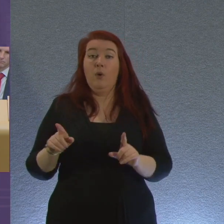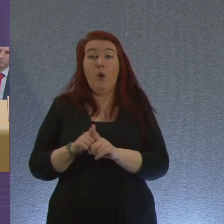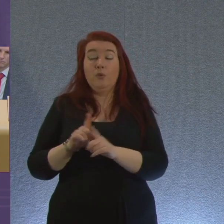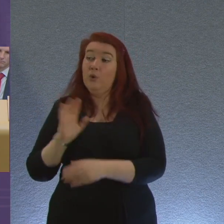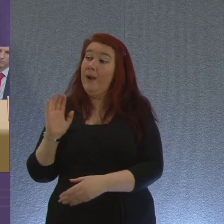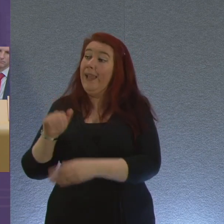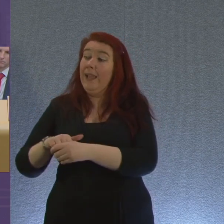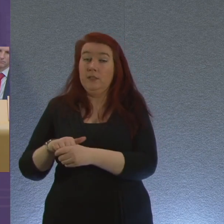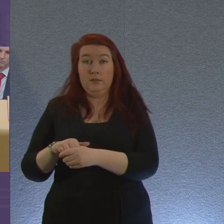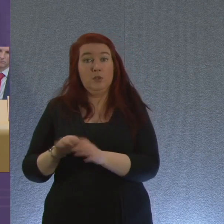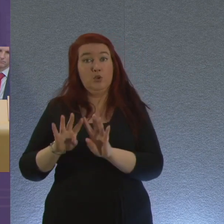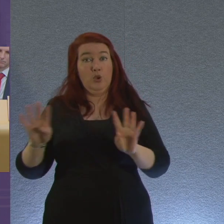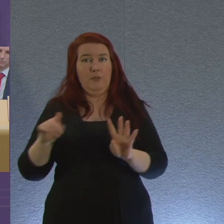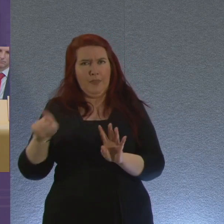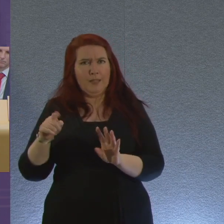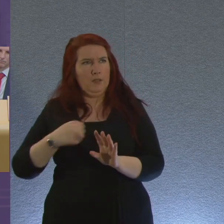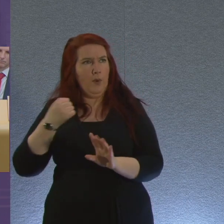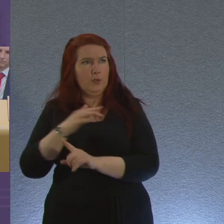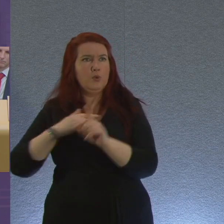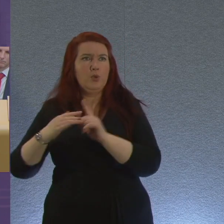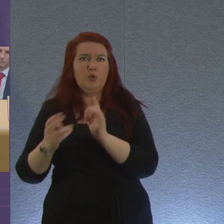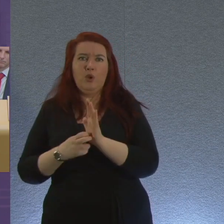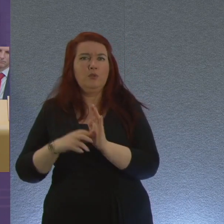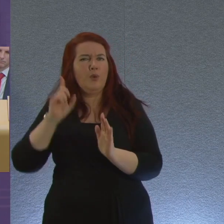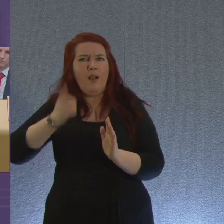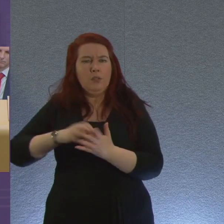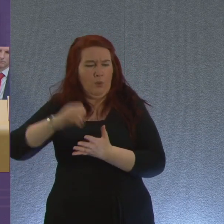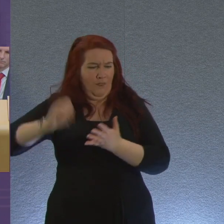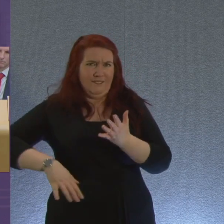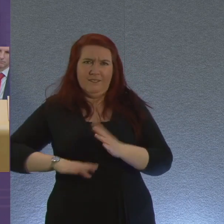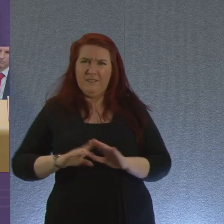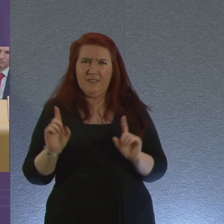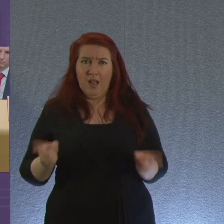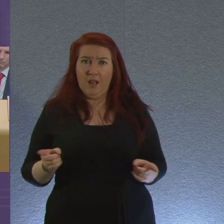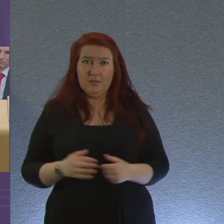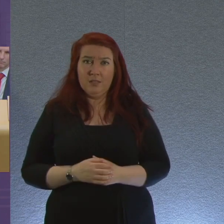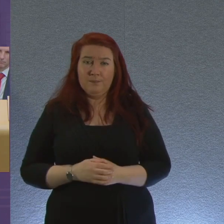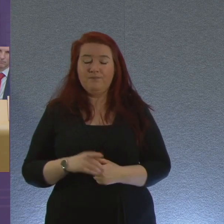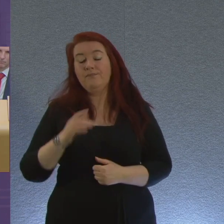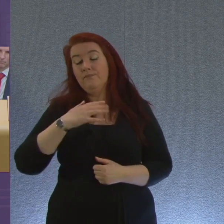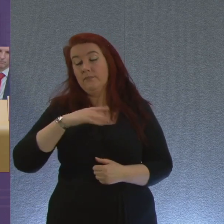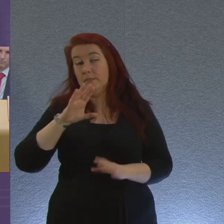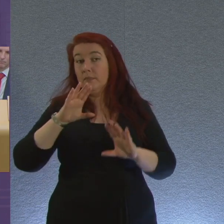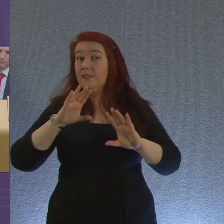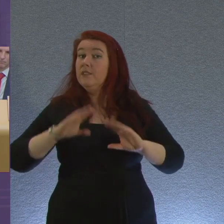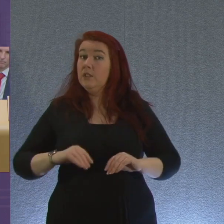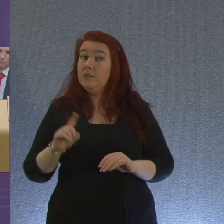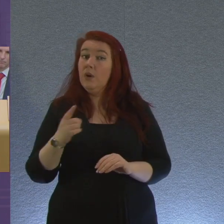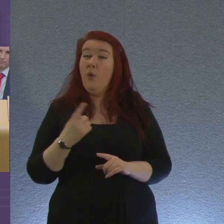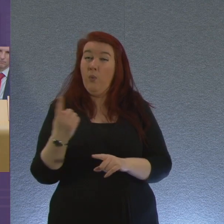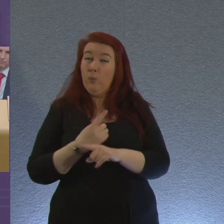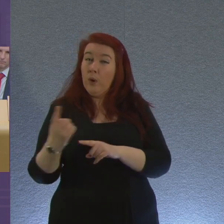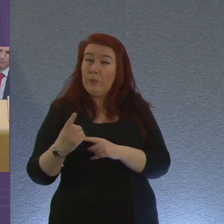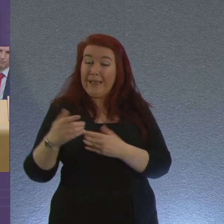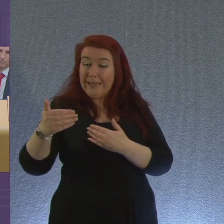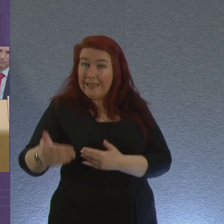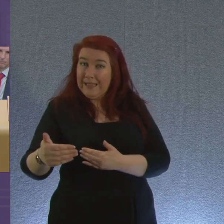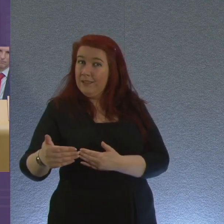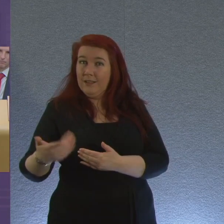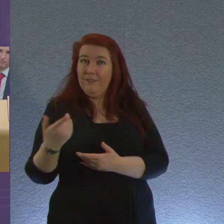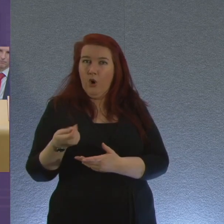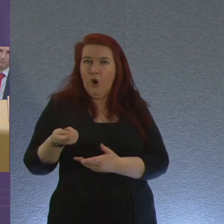to fulfil the social contract. We cannot just simply bypass that. Presiding Officer, I conclude by saying this. We are just 1 week into lockdown, and unamended this